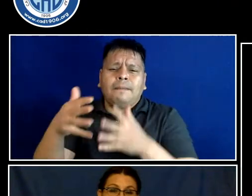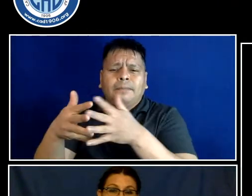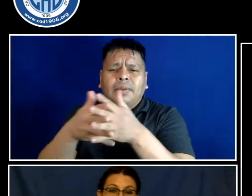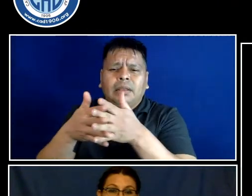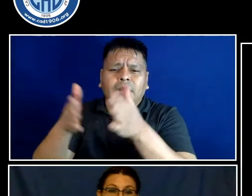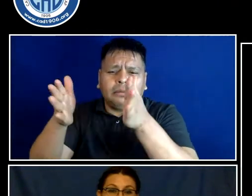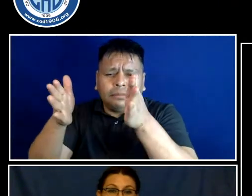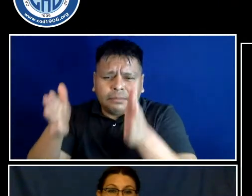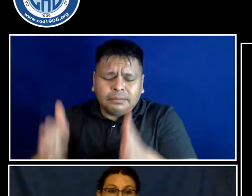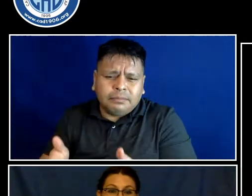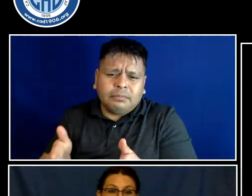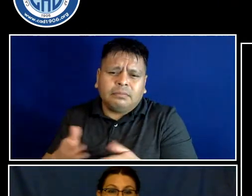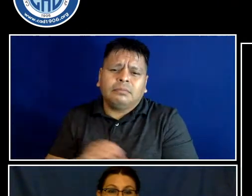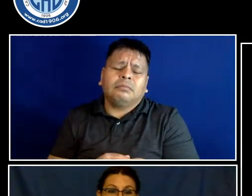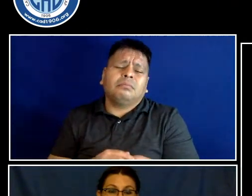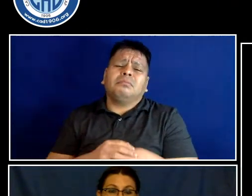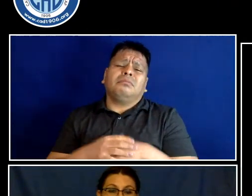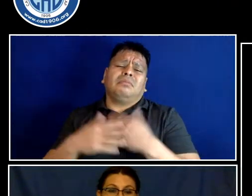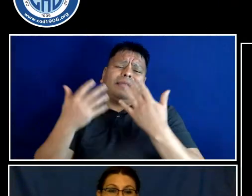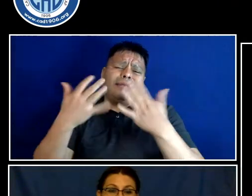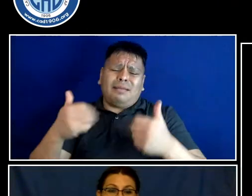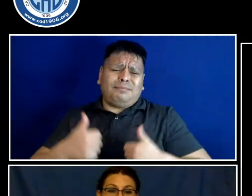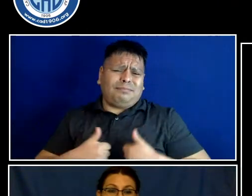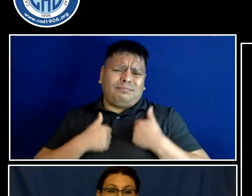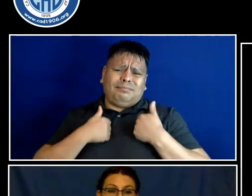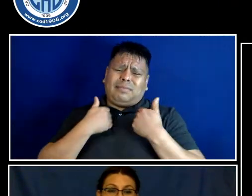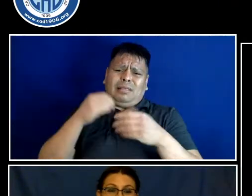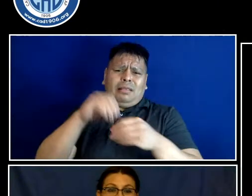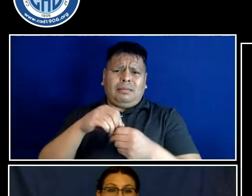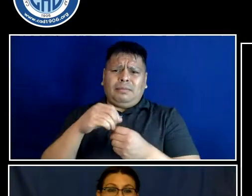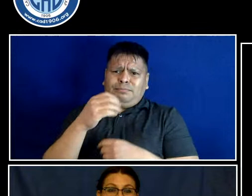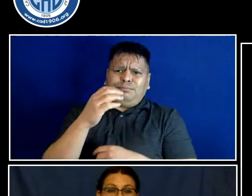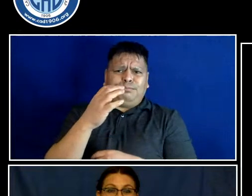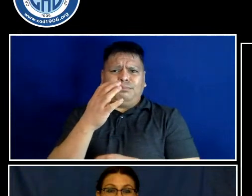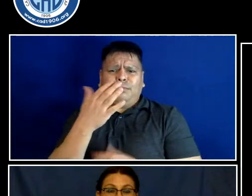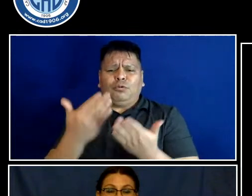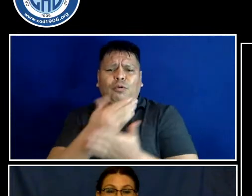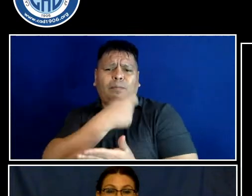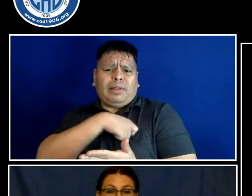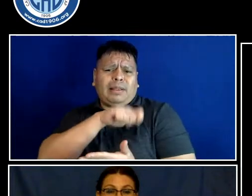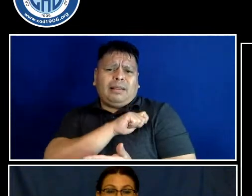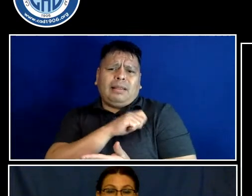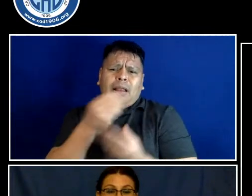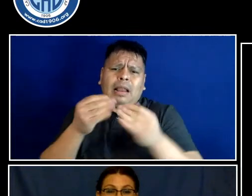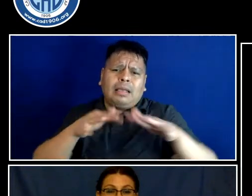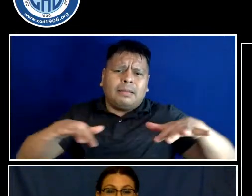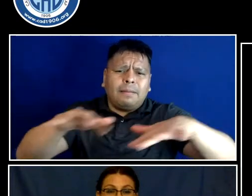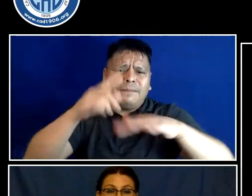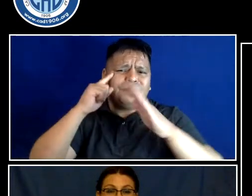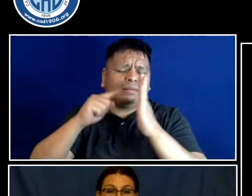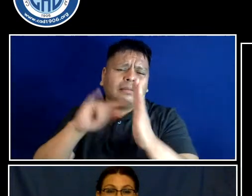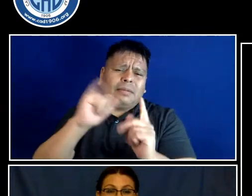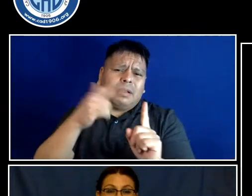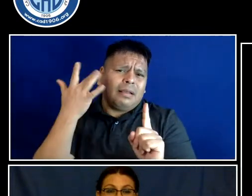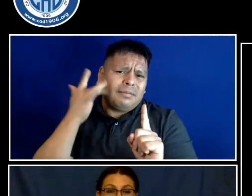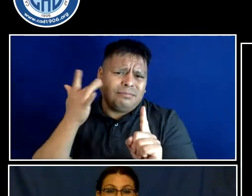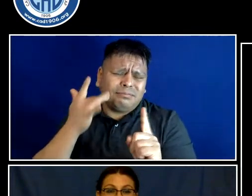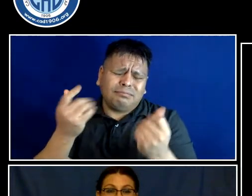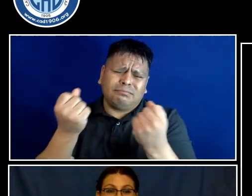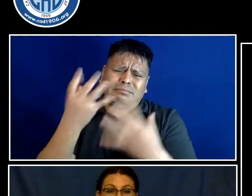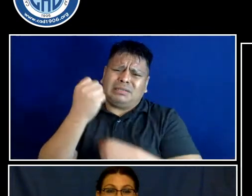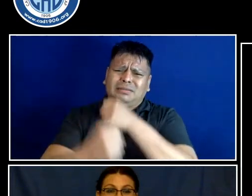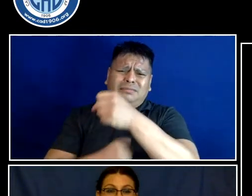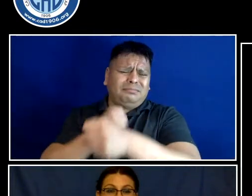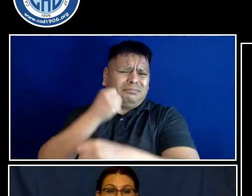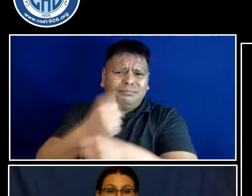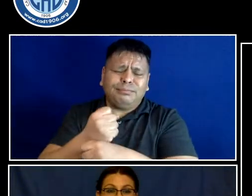Chicana. Now, the X there is pronounced as a ch, which indicates a person who is Mexican that was